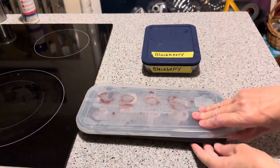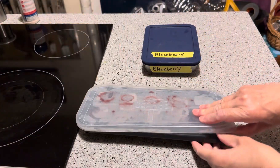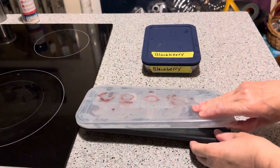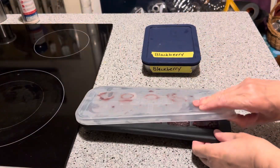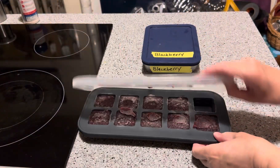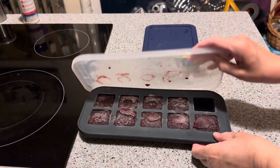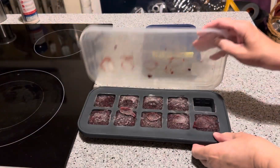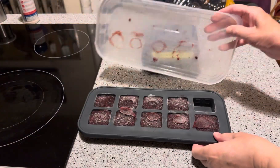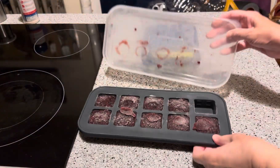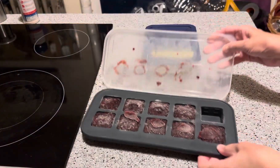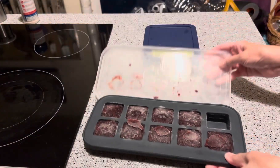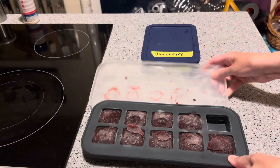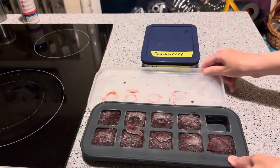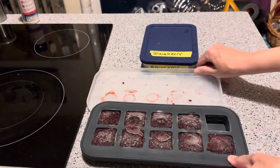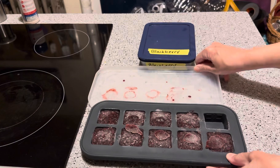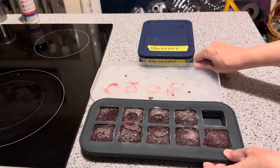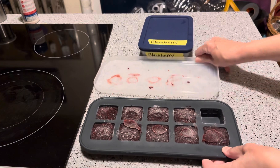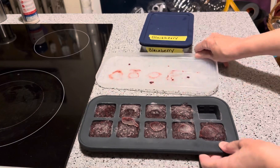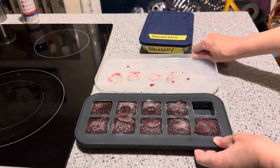into the freezer.